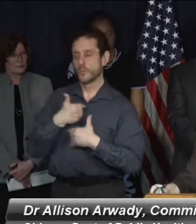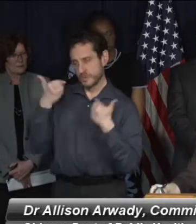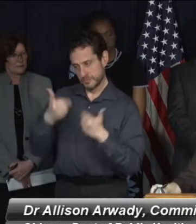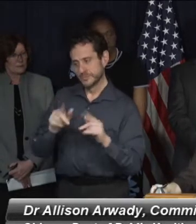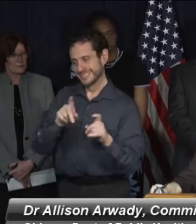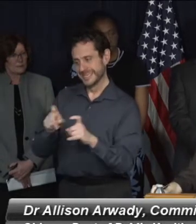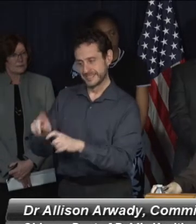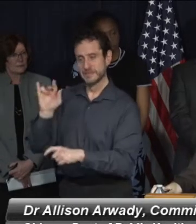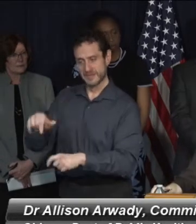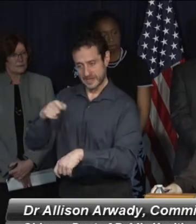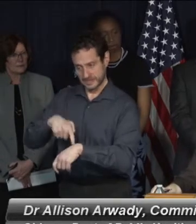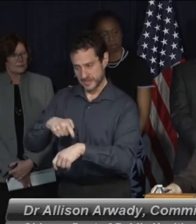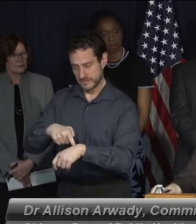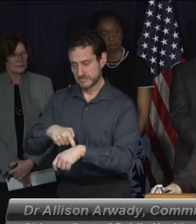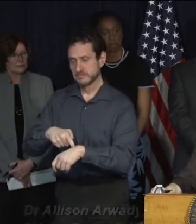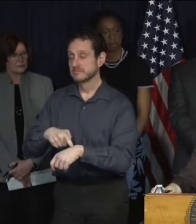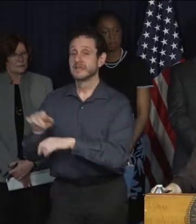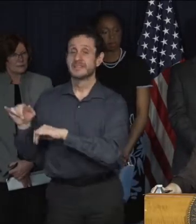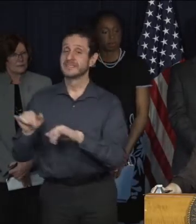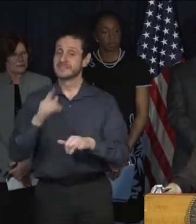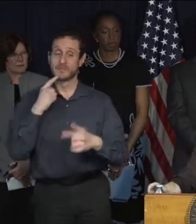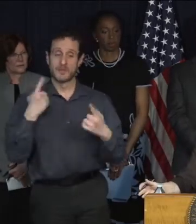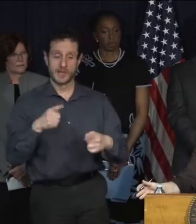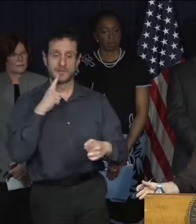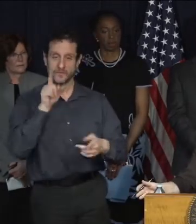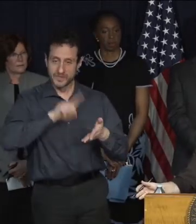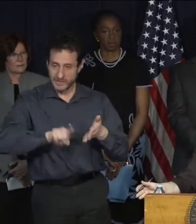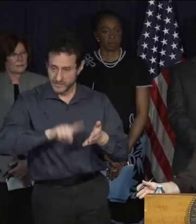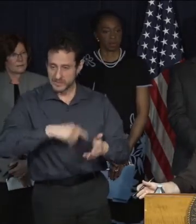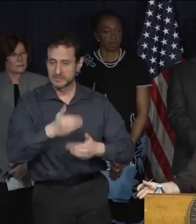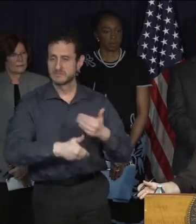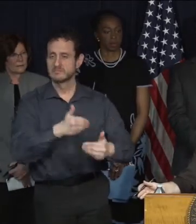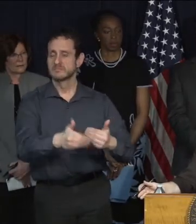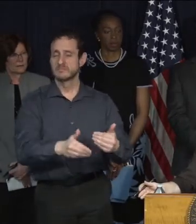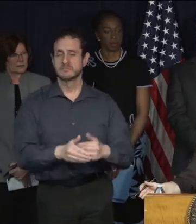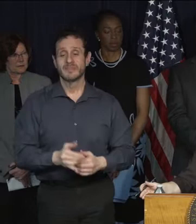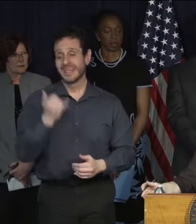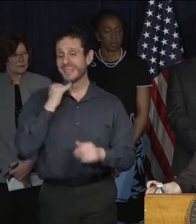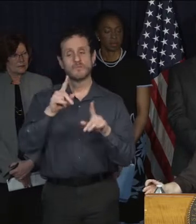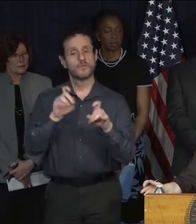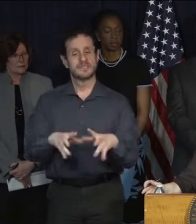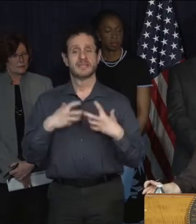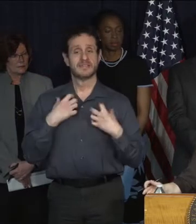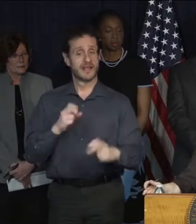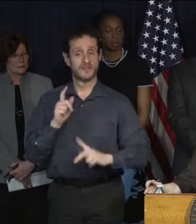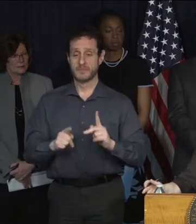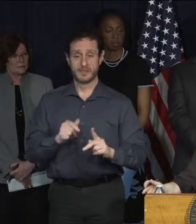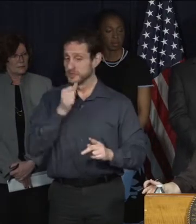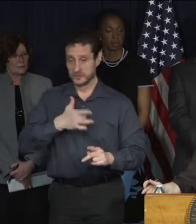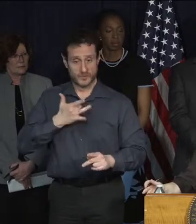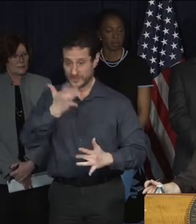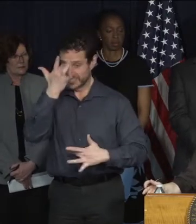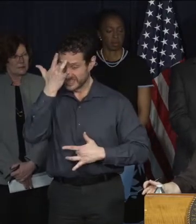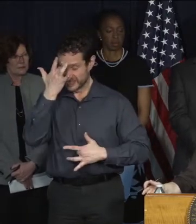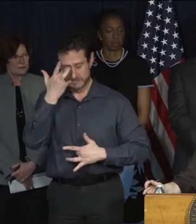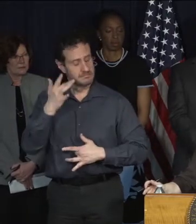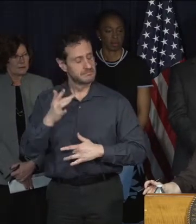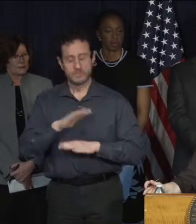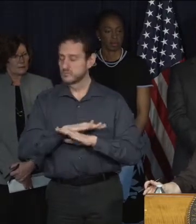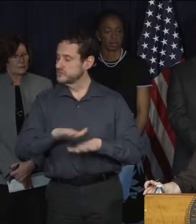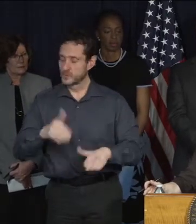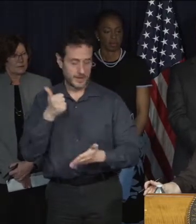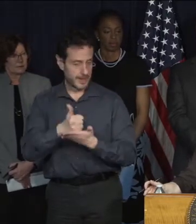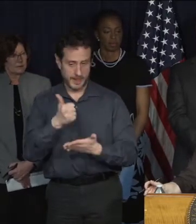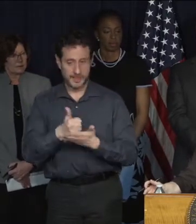that point, and we will do the same in this investigation. Testing asymptomatic people would not be helpful and could result in